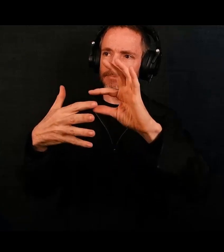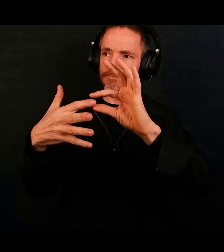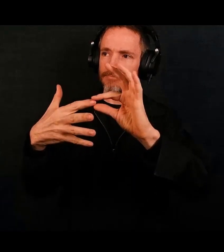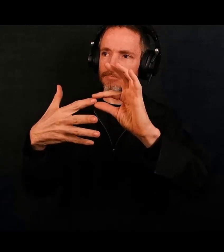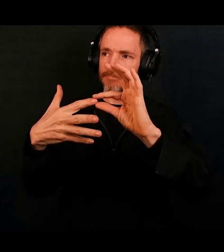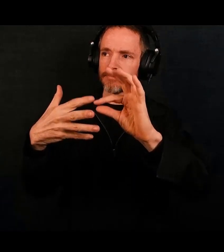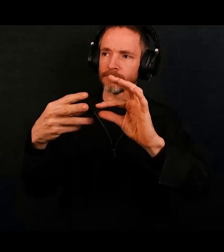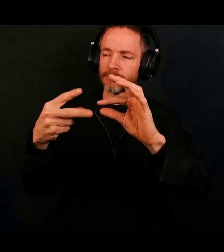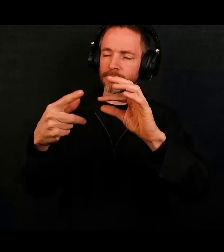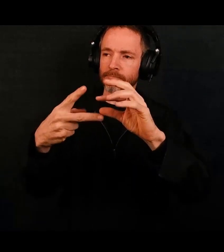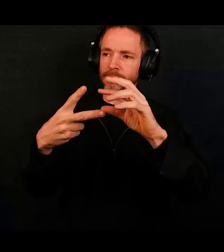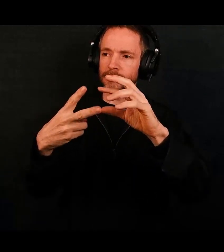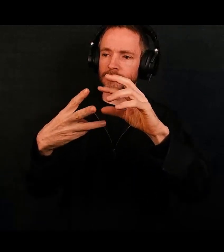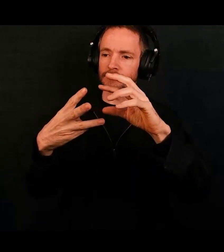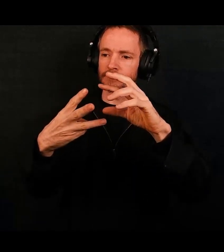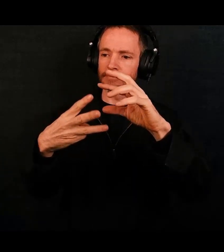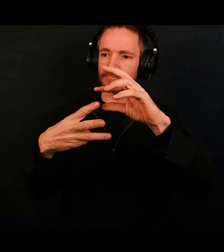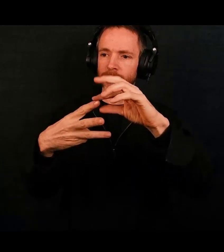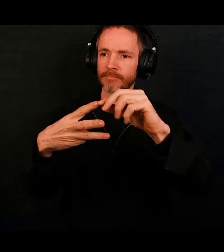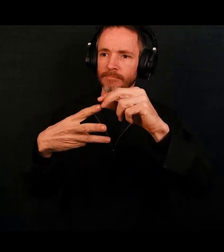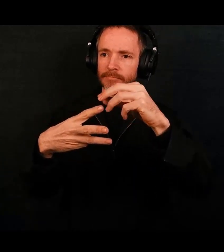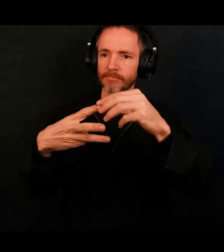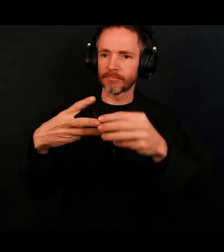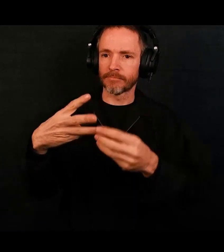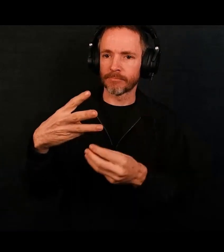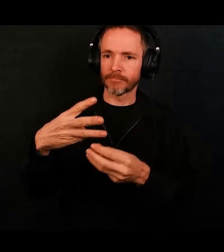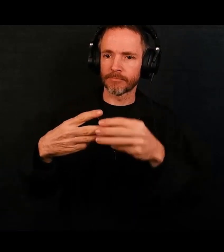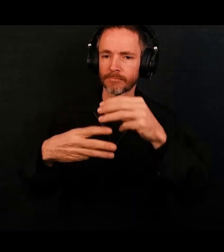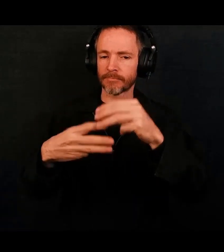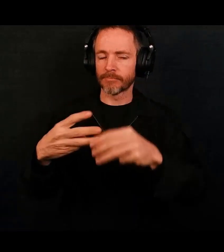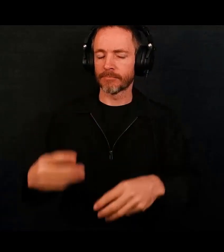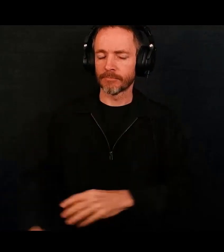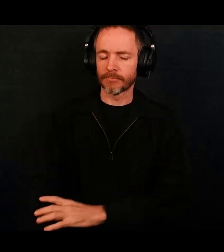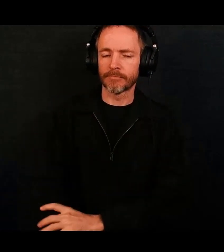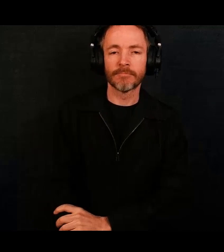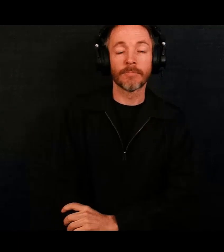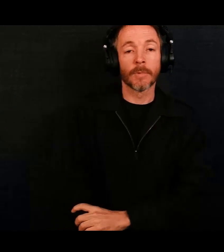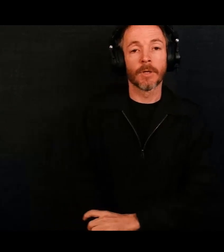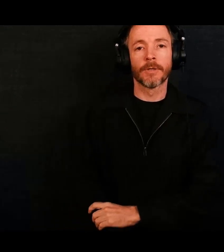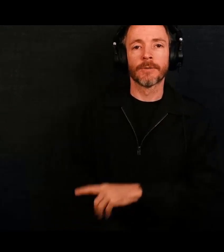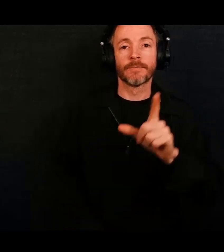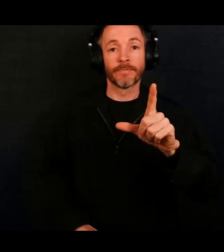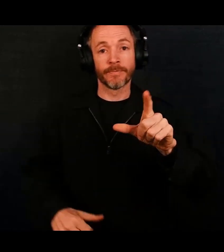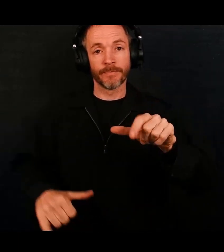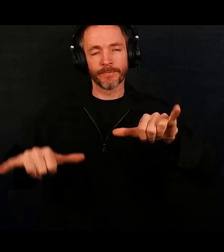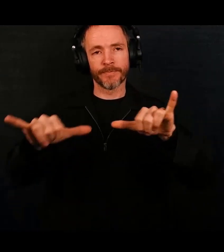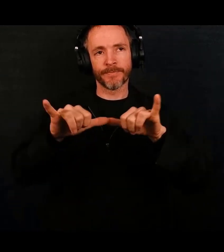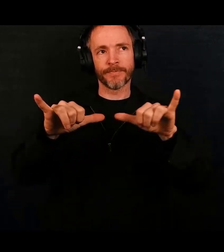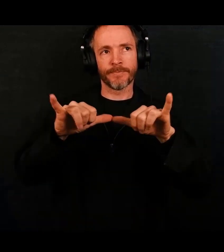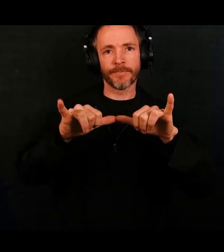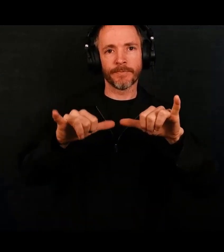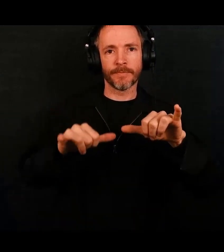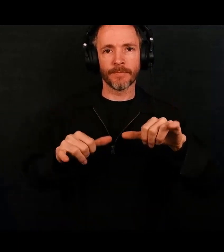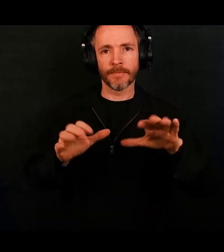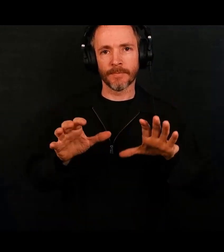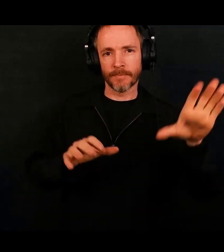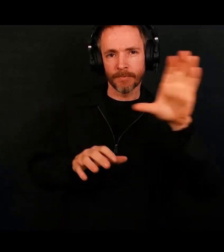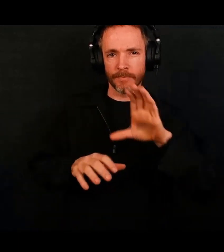12 inches by almost 7 by 6 inches deep. That would fit like